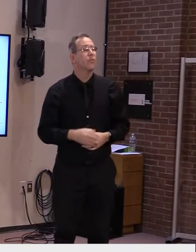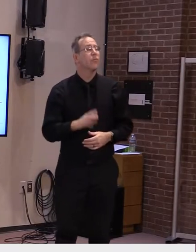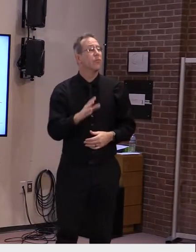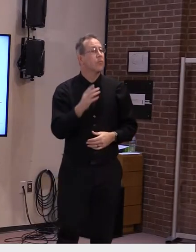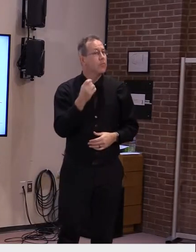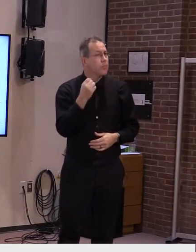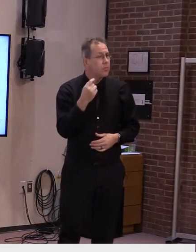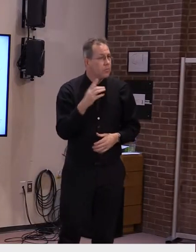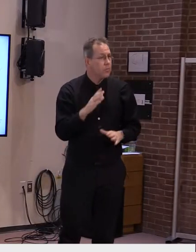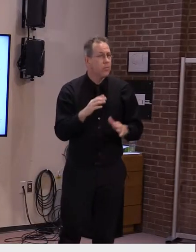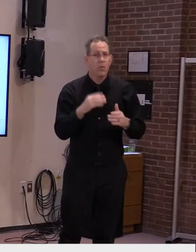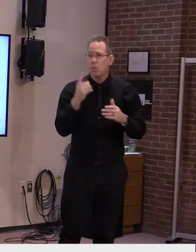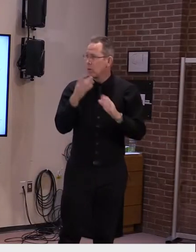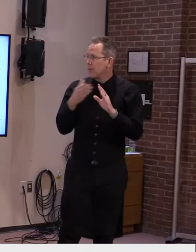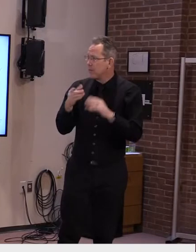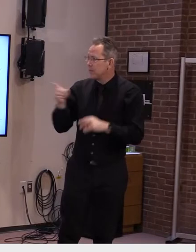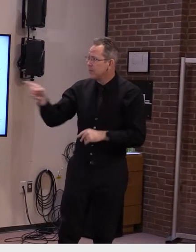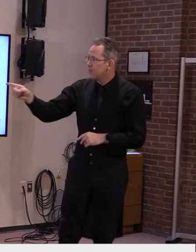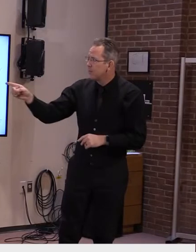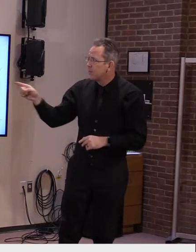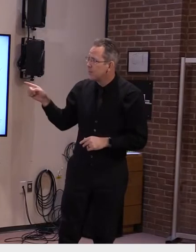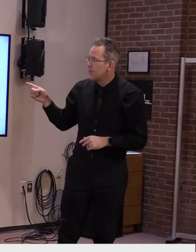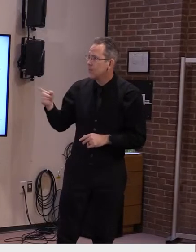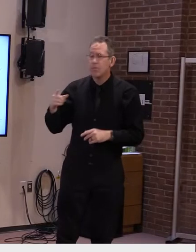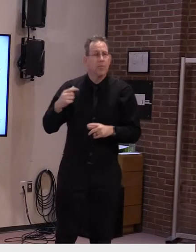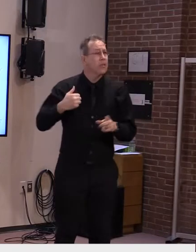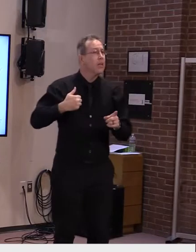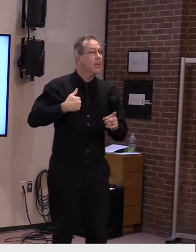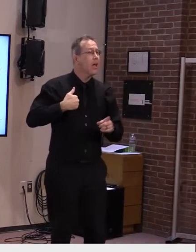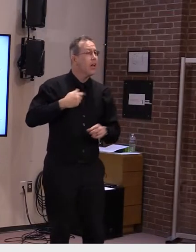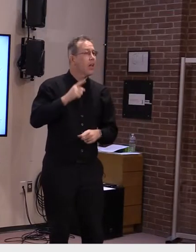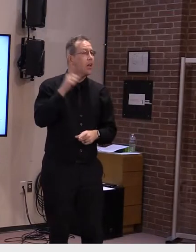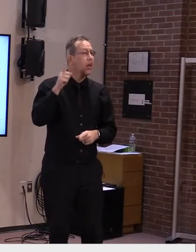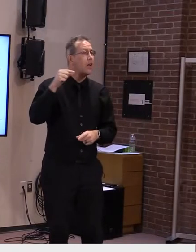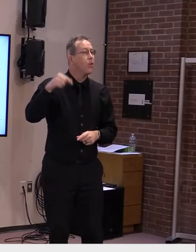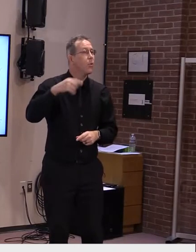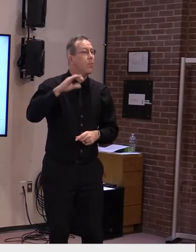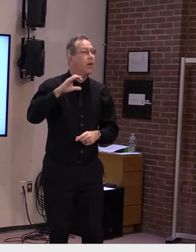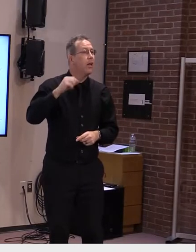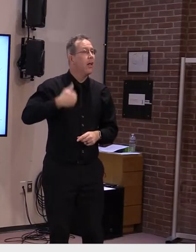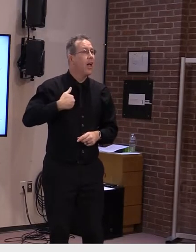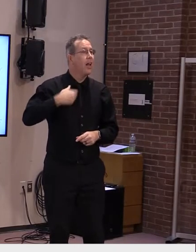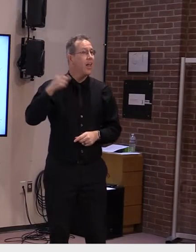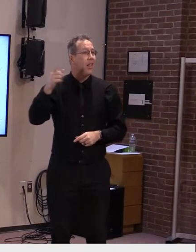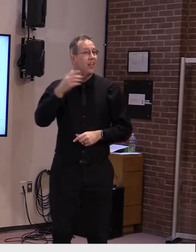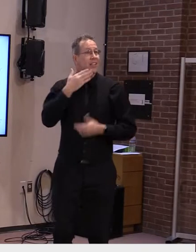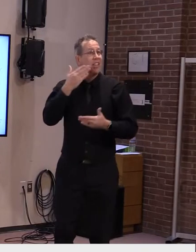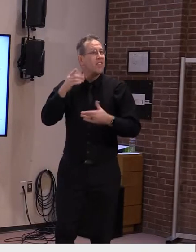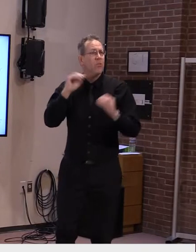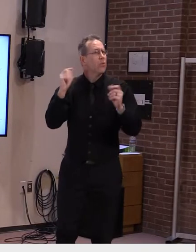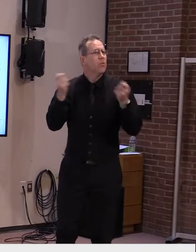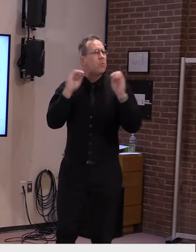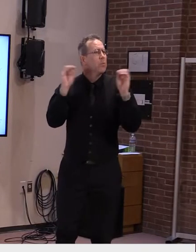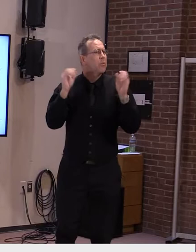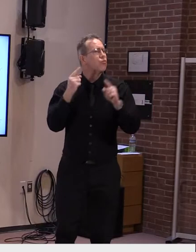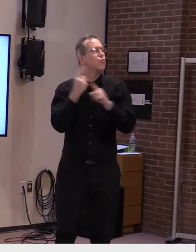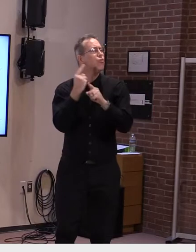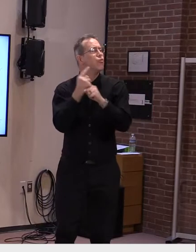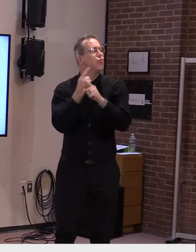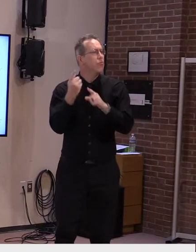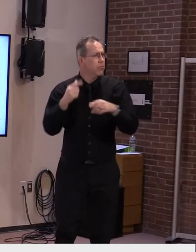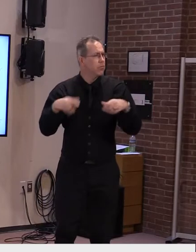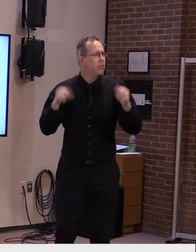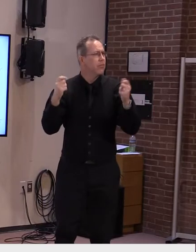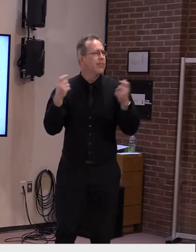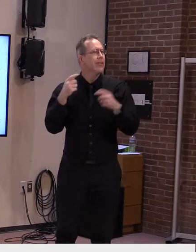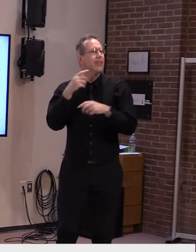point to at the moment in terms of case trends is to Quebec. Looking at Quebec, they did not celebrate, obviously, American Thanksgiving. When we look at their